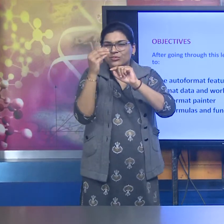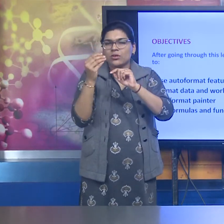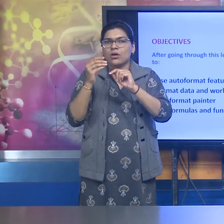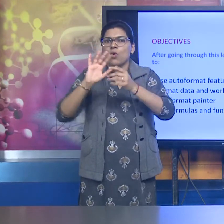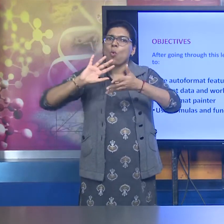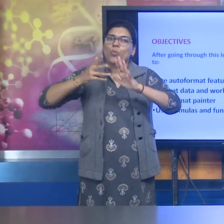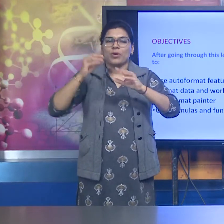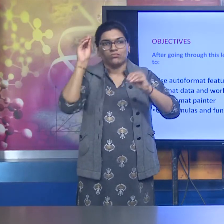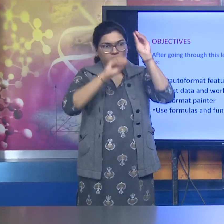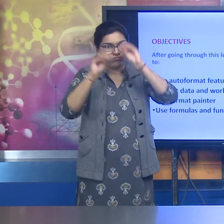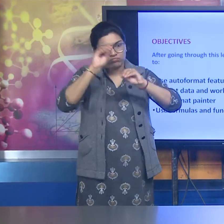worksheets.